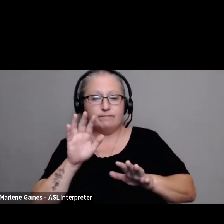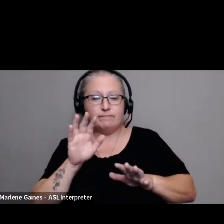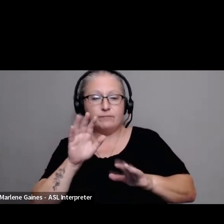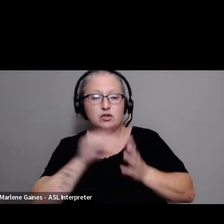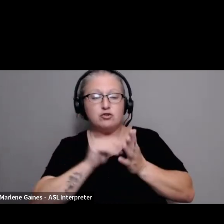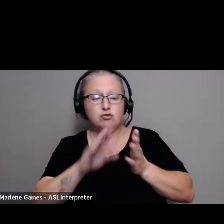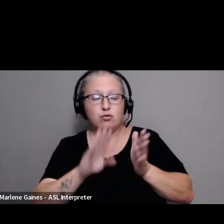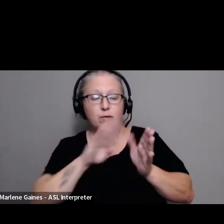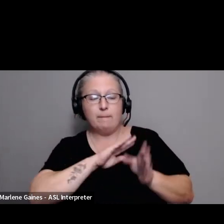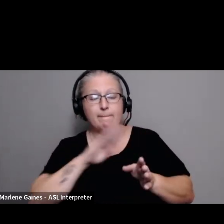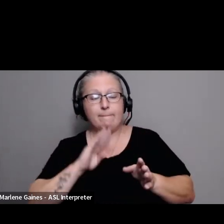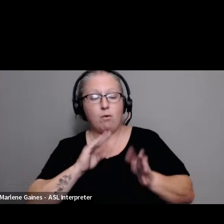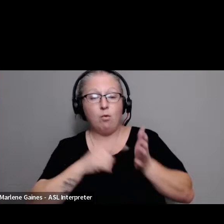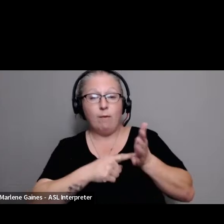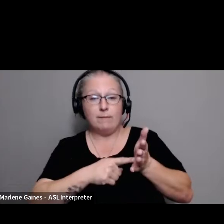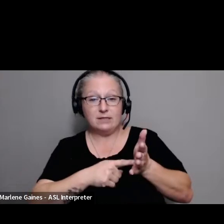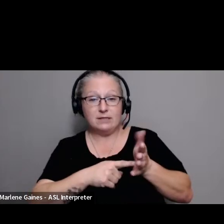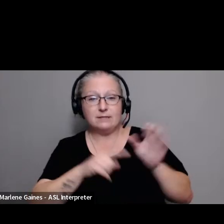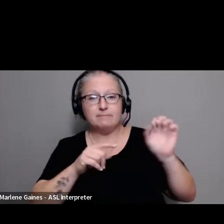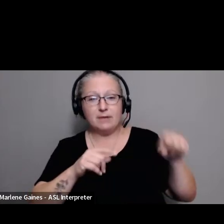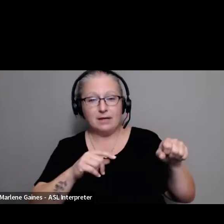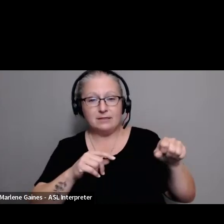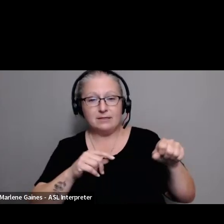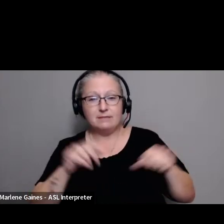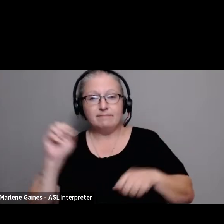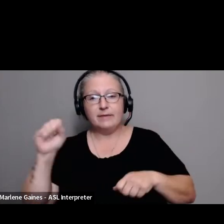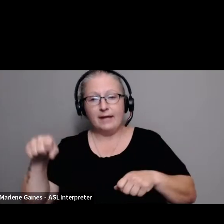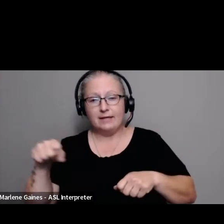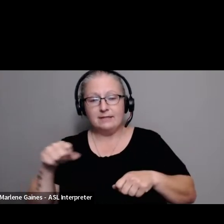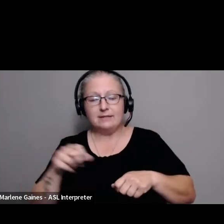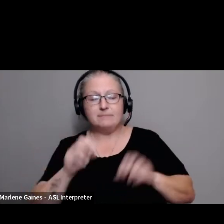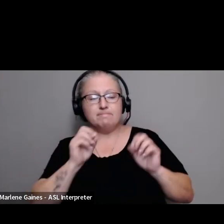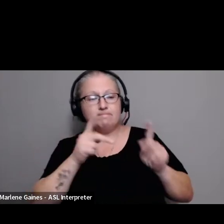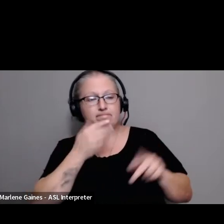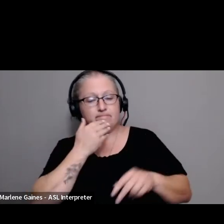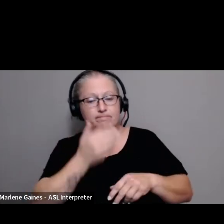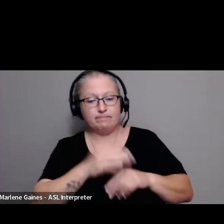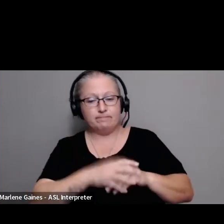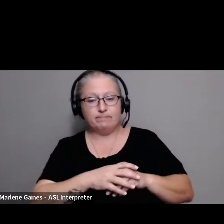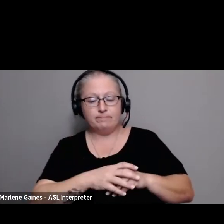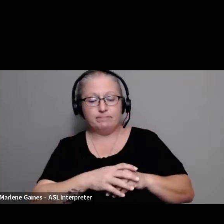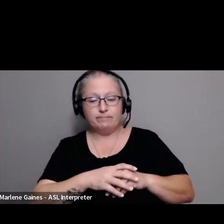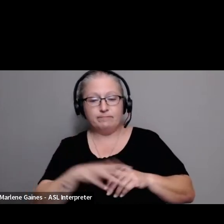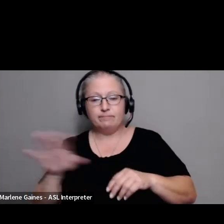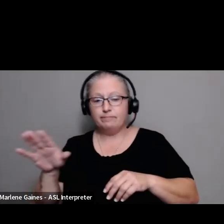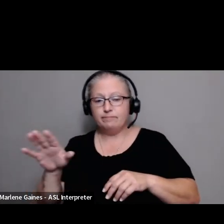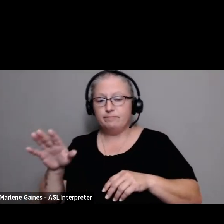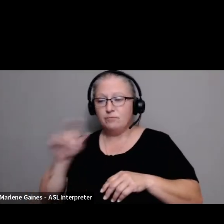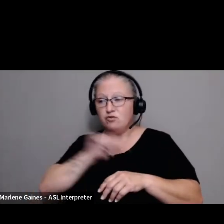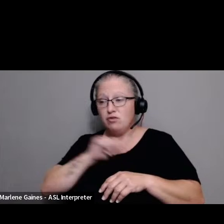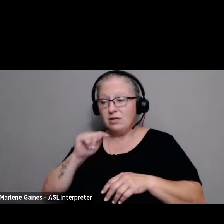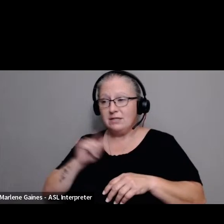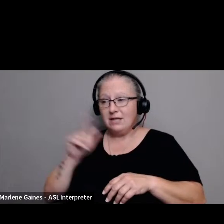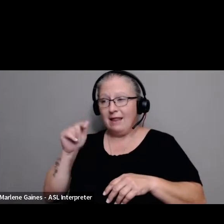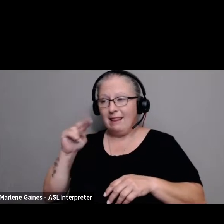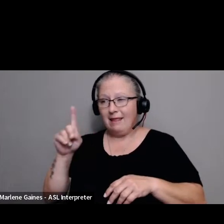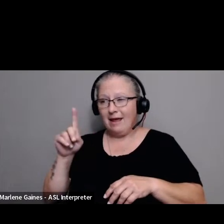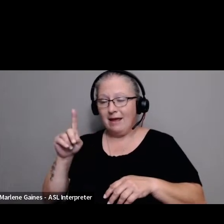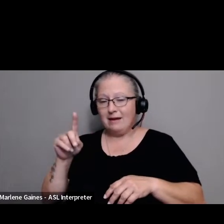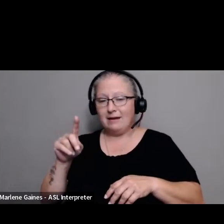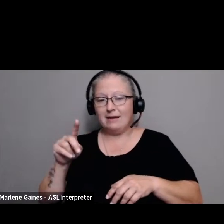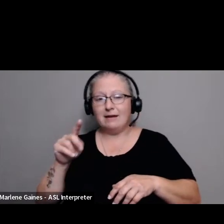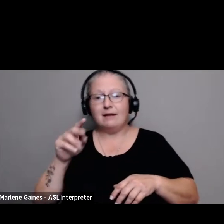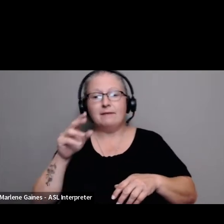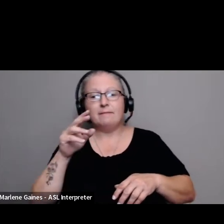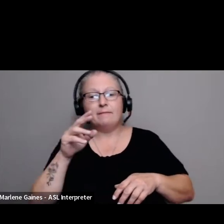board representatives, how do you vote? Yes. Thank you. Yes. Okay. And you vote Trustee Land. And Trustee Land